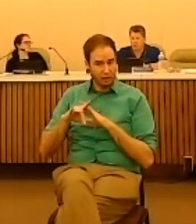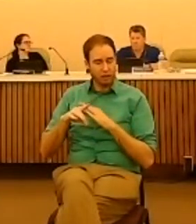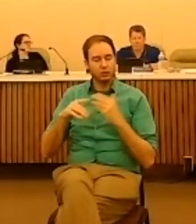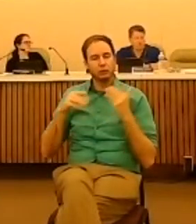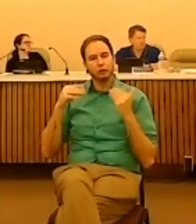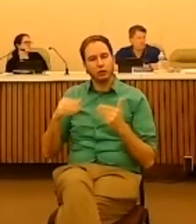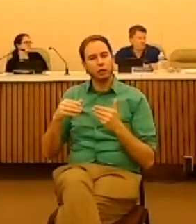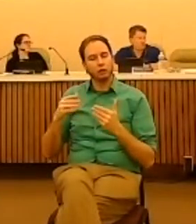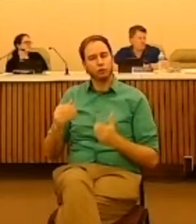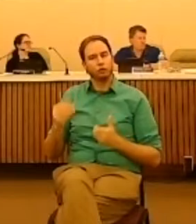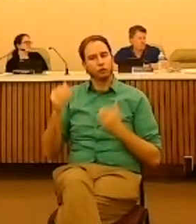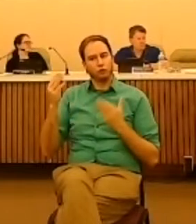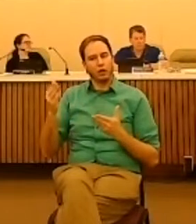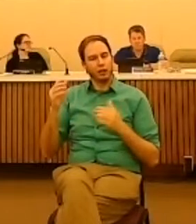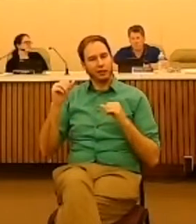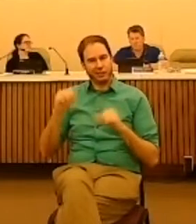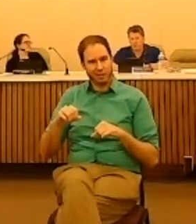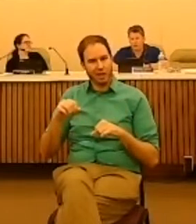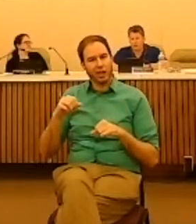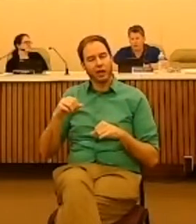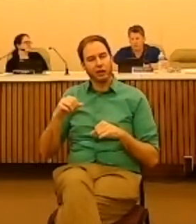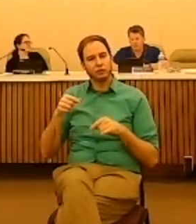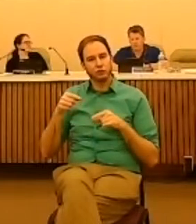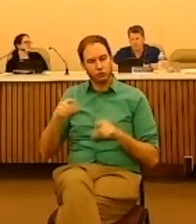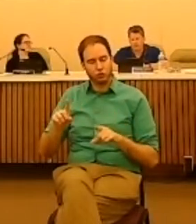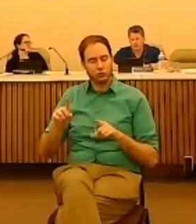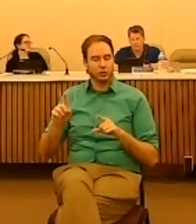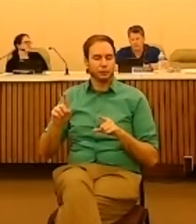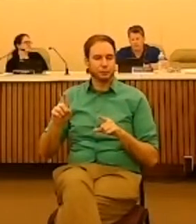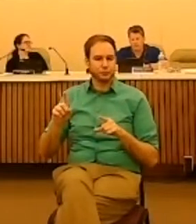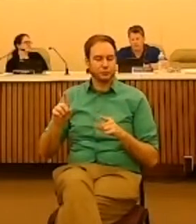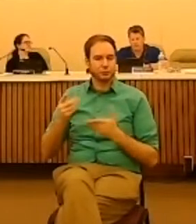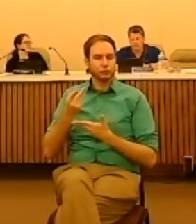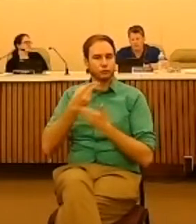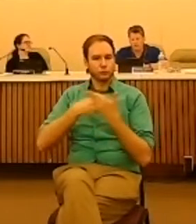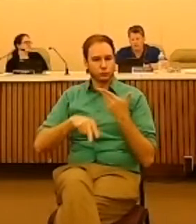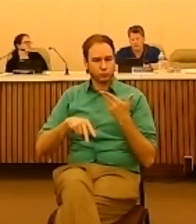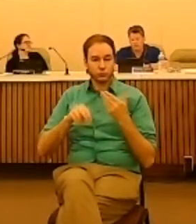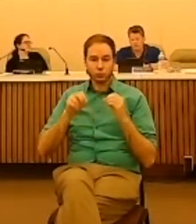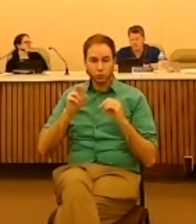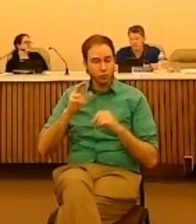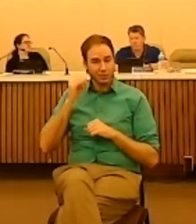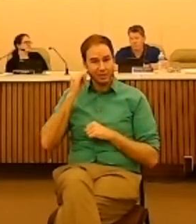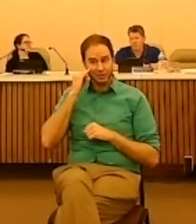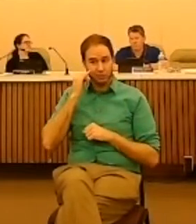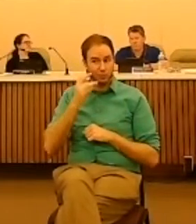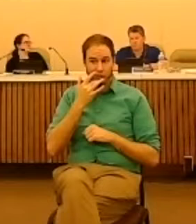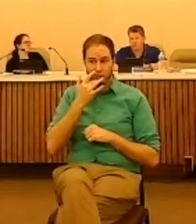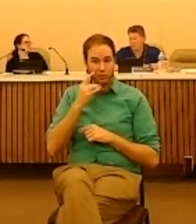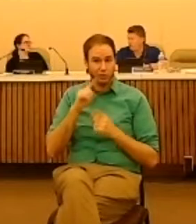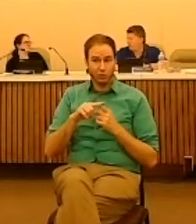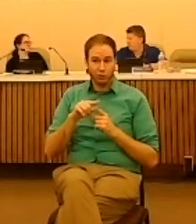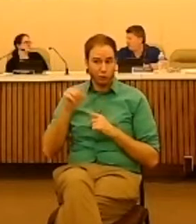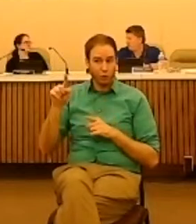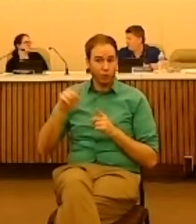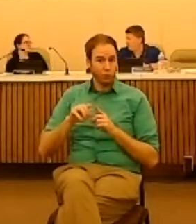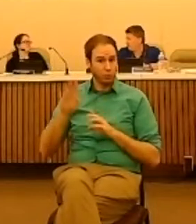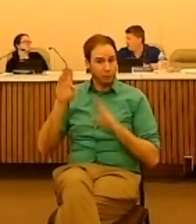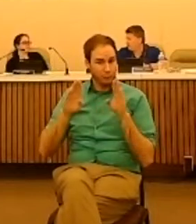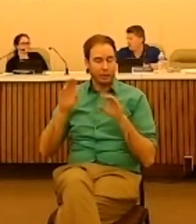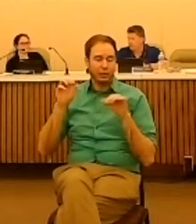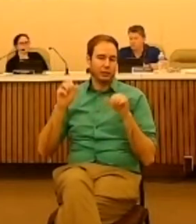can have a resolution to select them. Or if we prefer to go out to bid, we can go out to